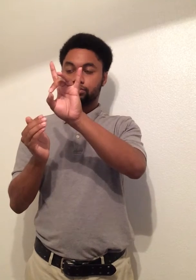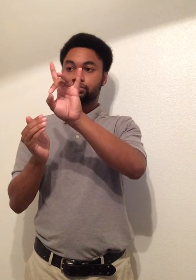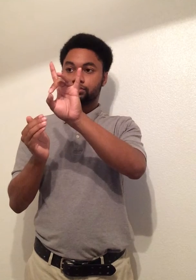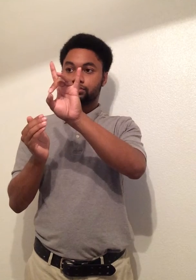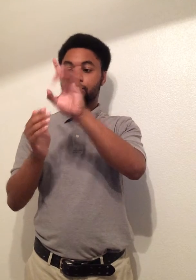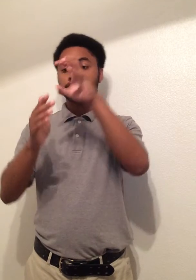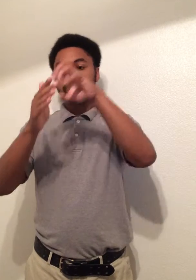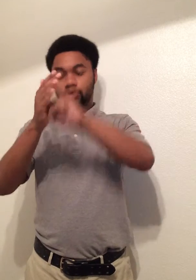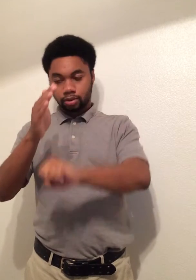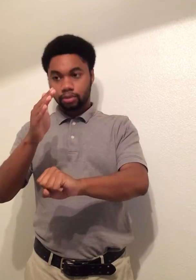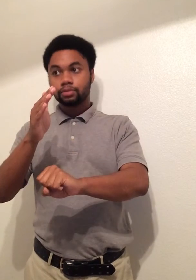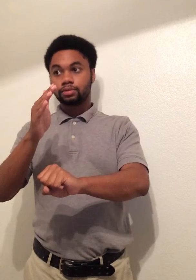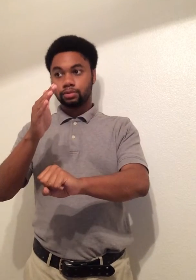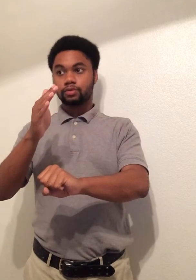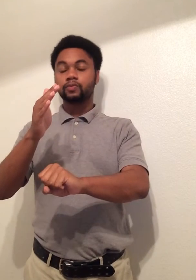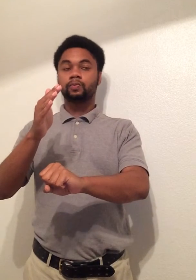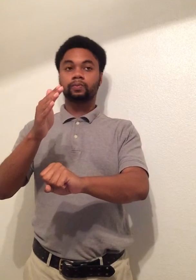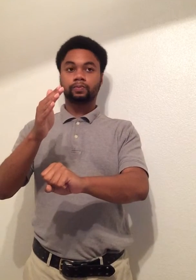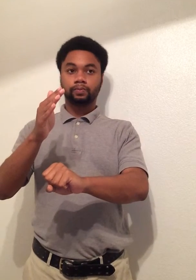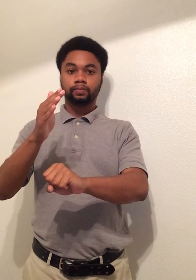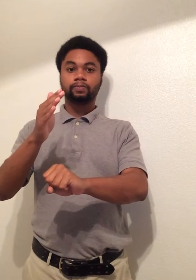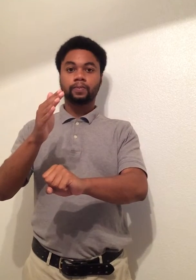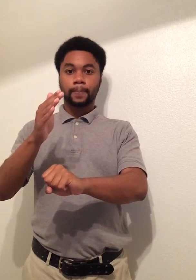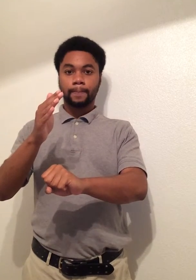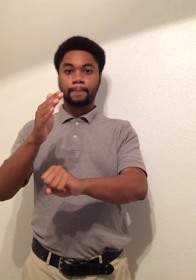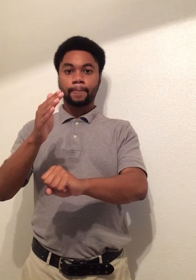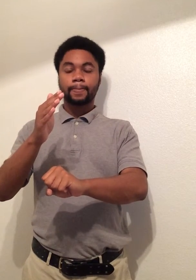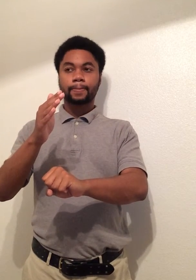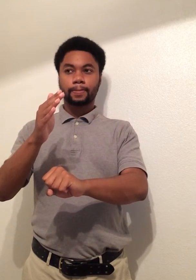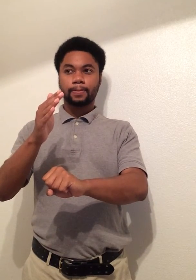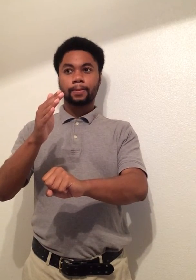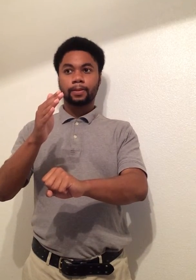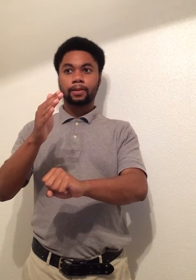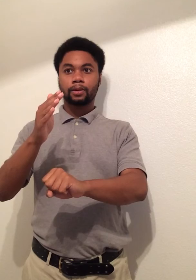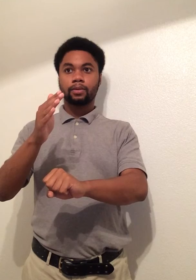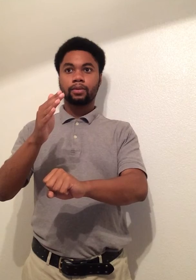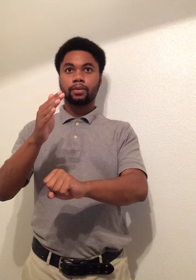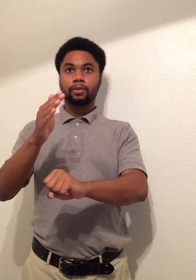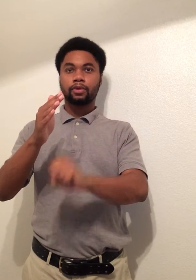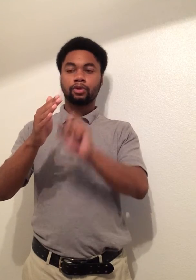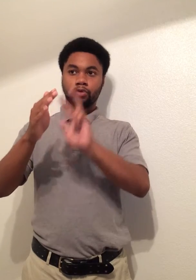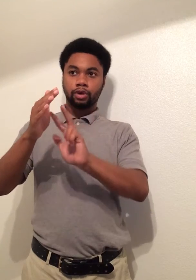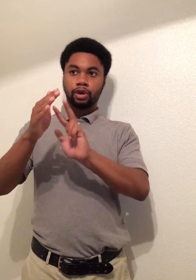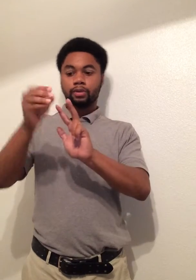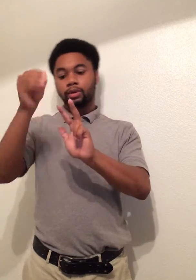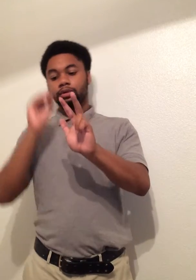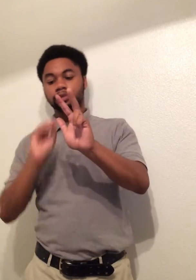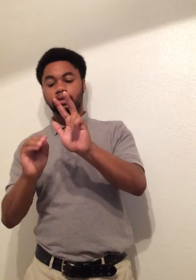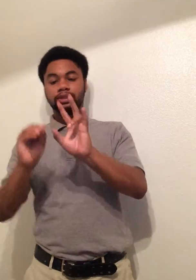Subtract. 3. And now 7. You get 9. 9, which